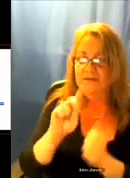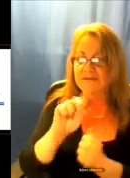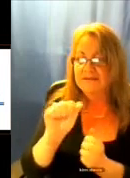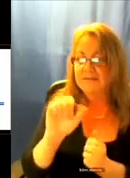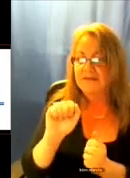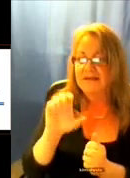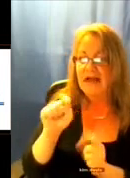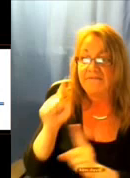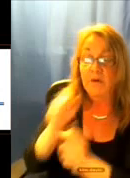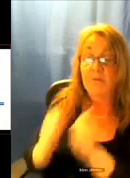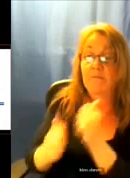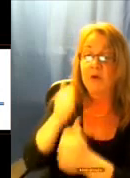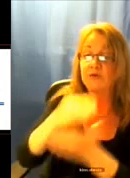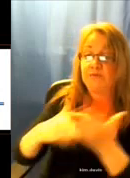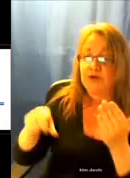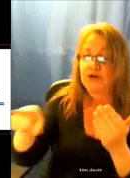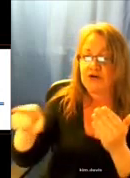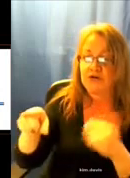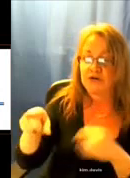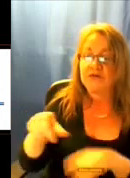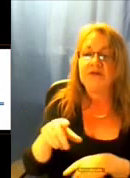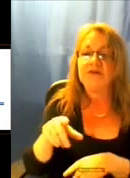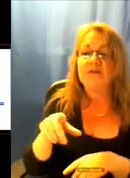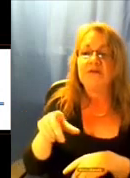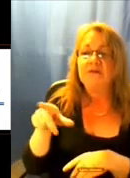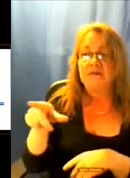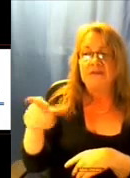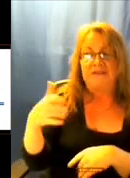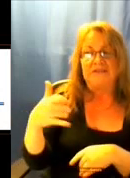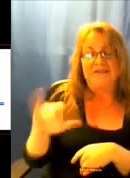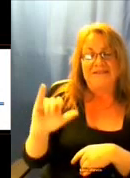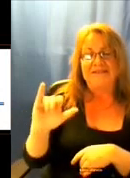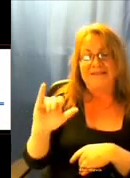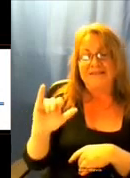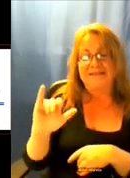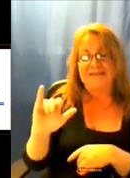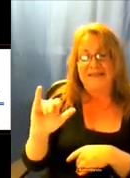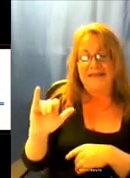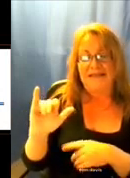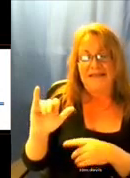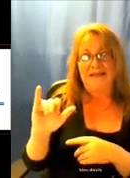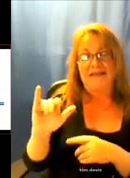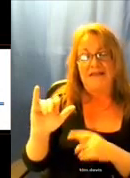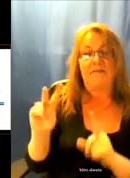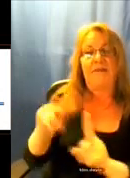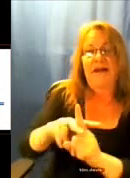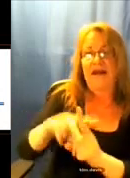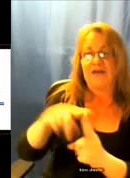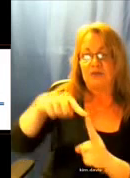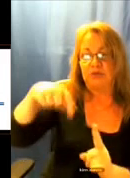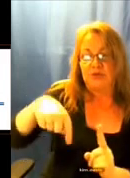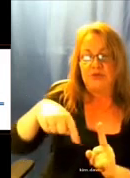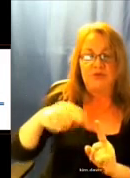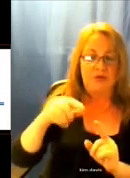The Americans Disability Act, Title III, would also cover